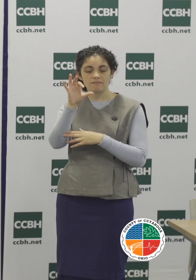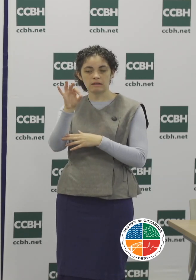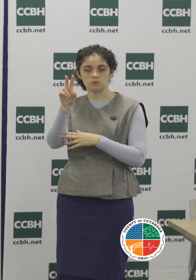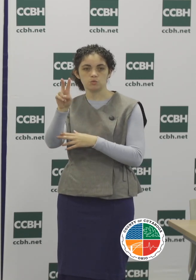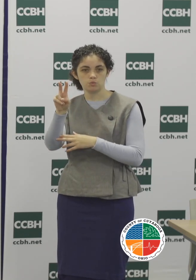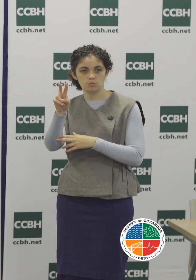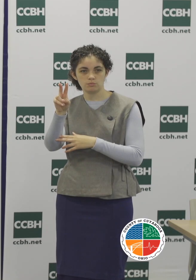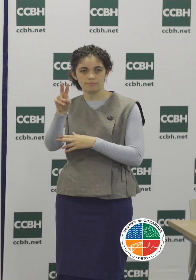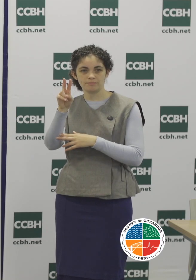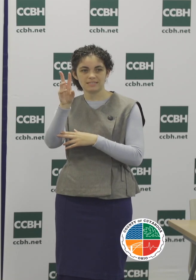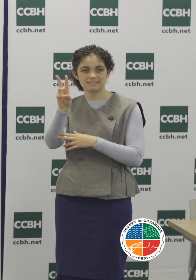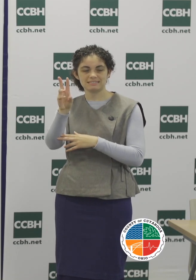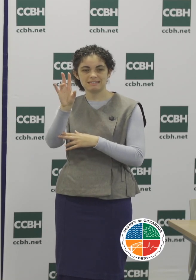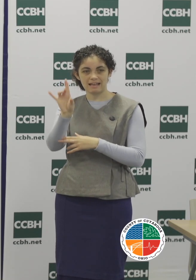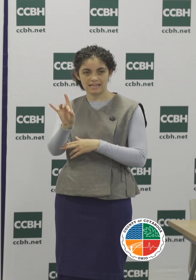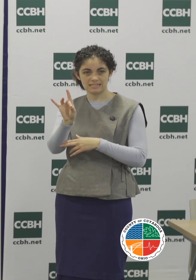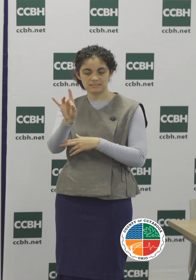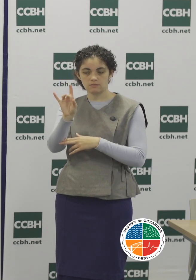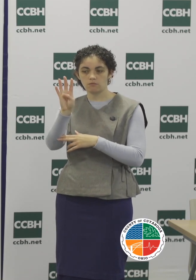440-592-6843.